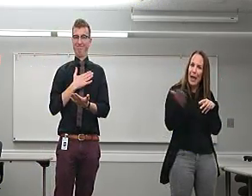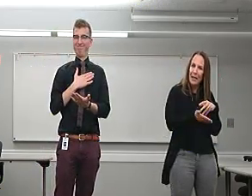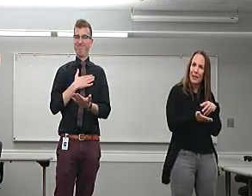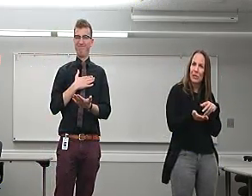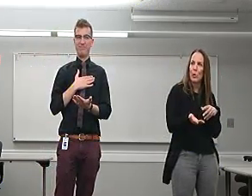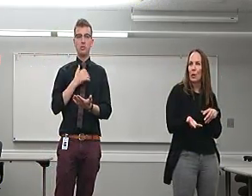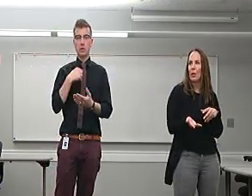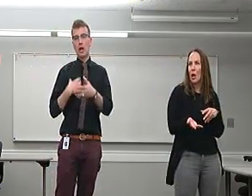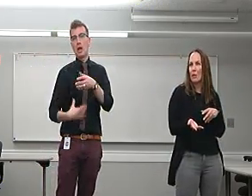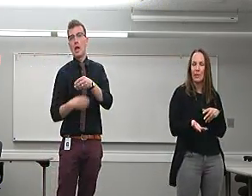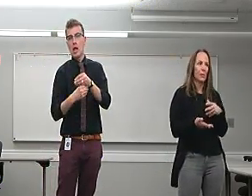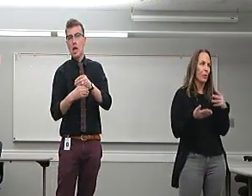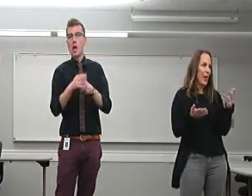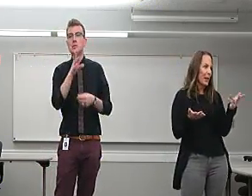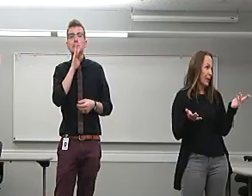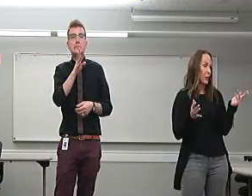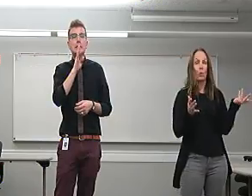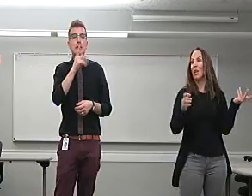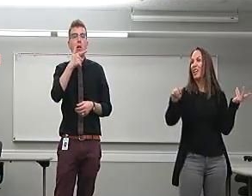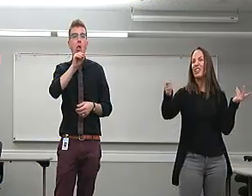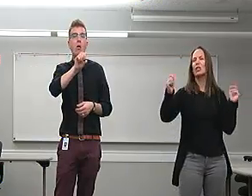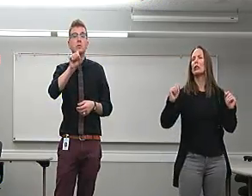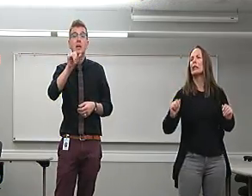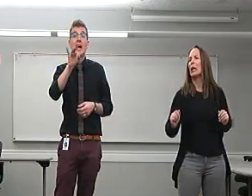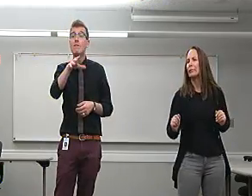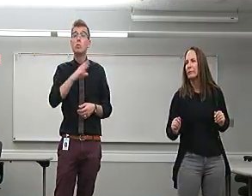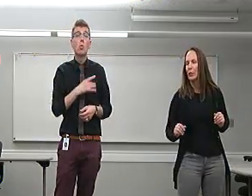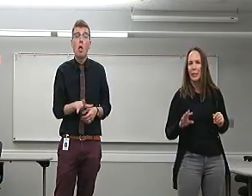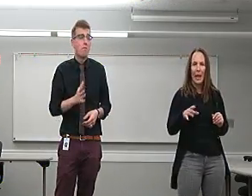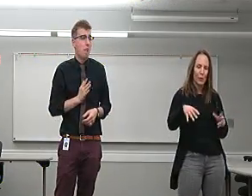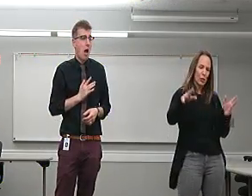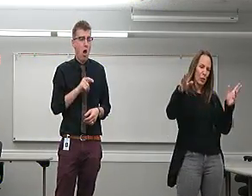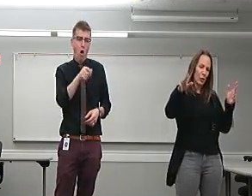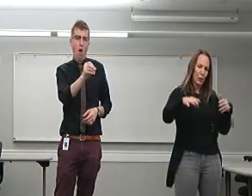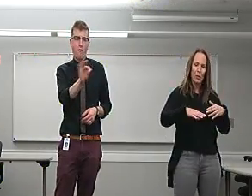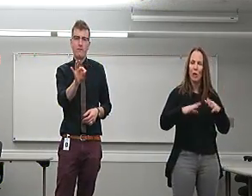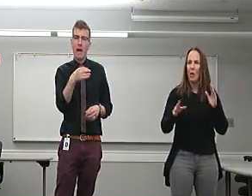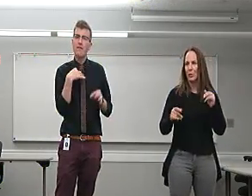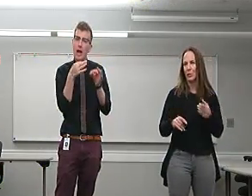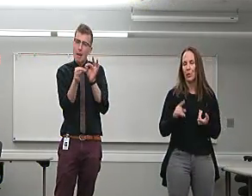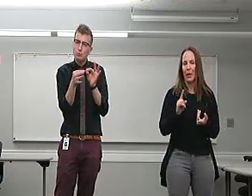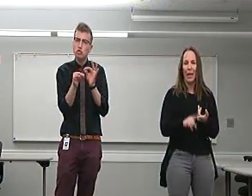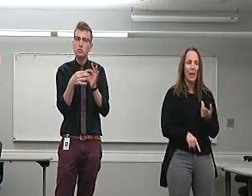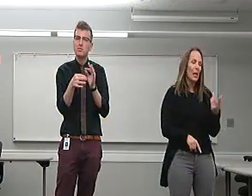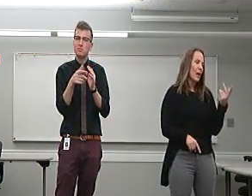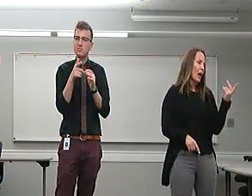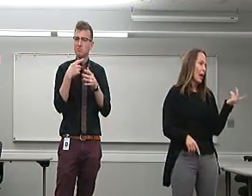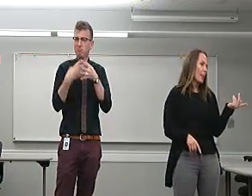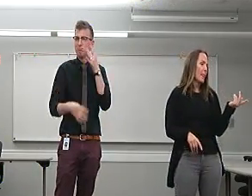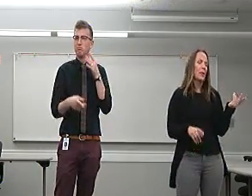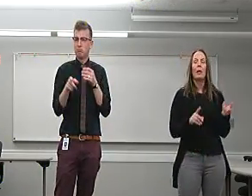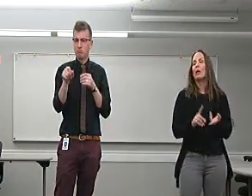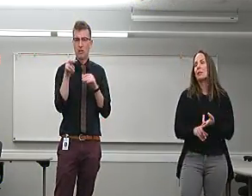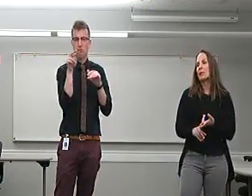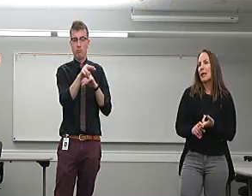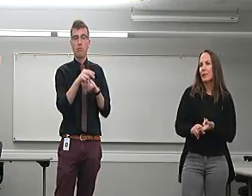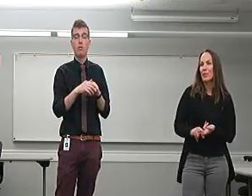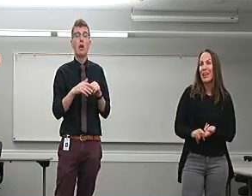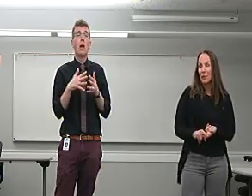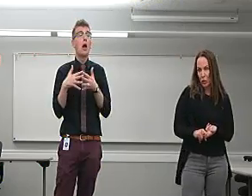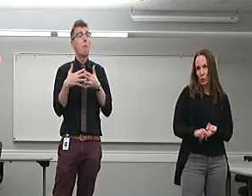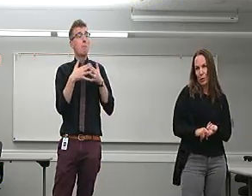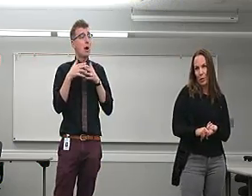gloss. And so that, if you don't like it, turn it off. There's captions, there's options. So that the American Society for Deaf Children is